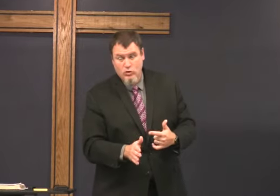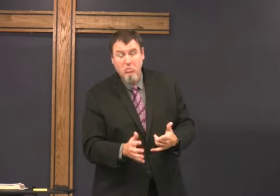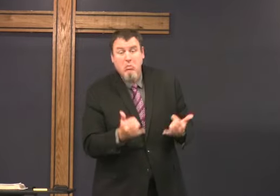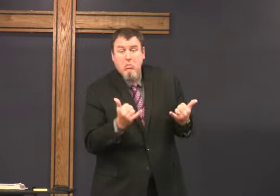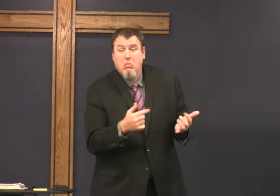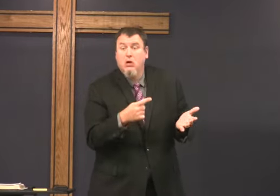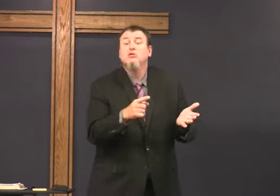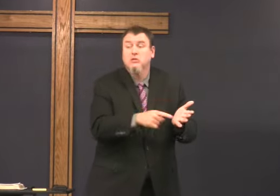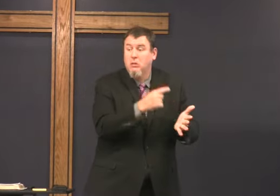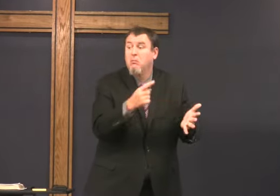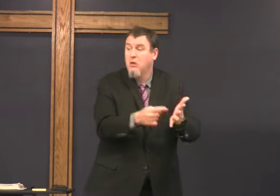worked.